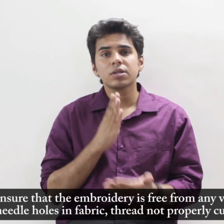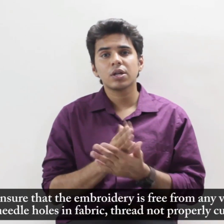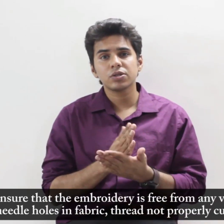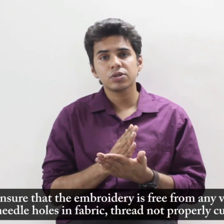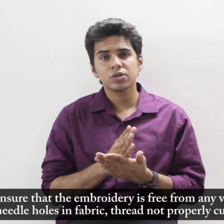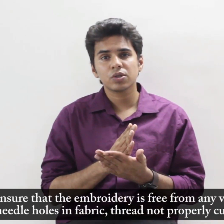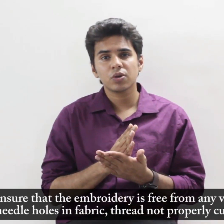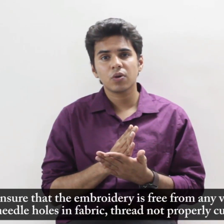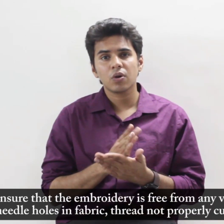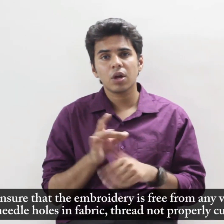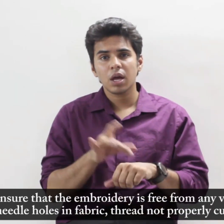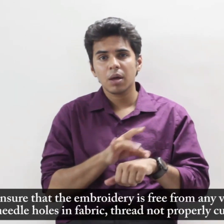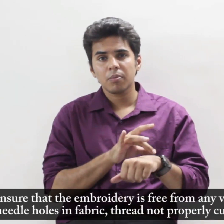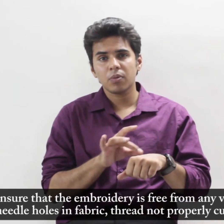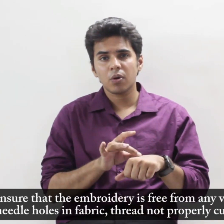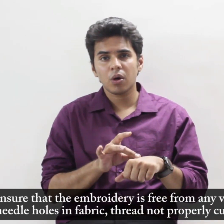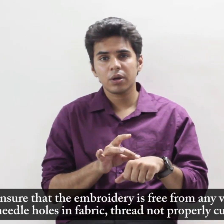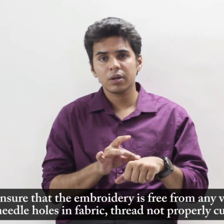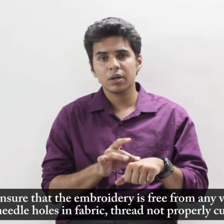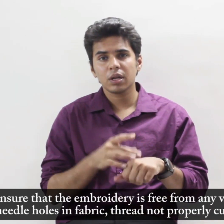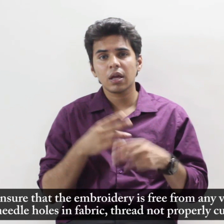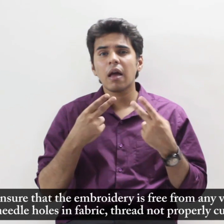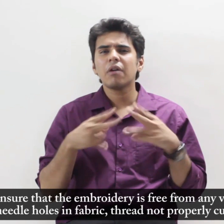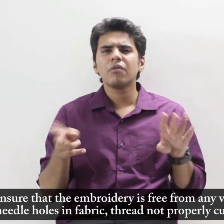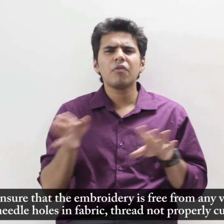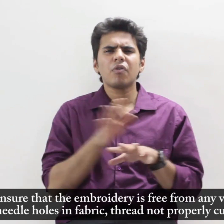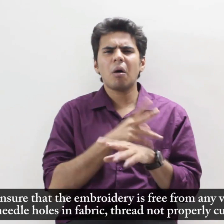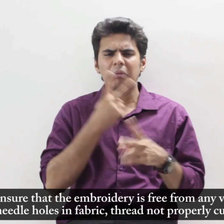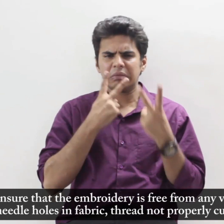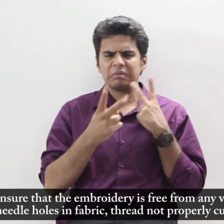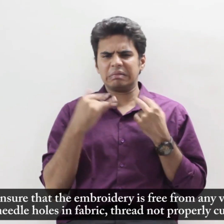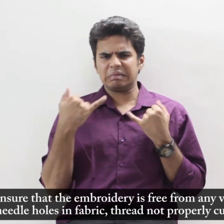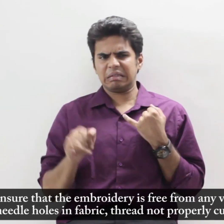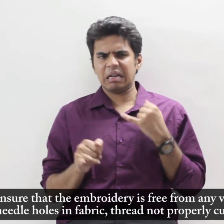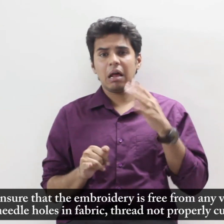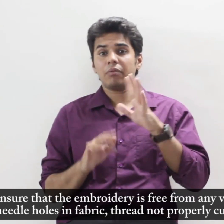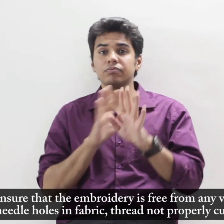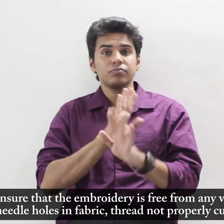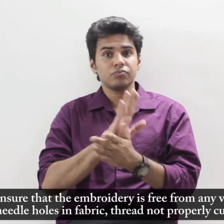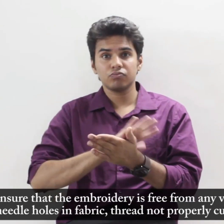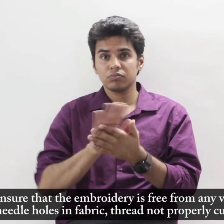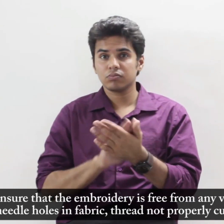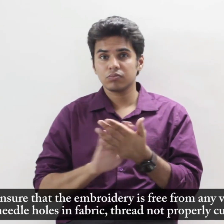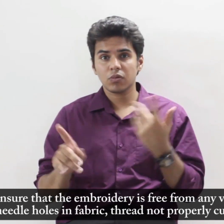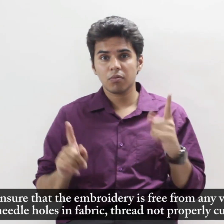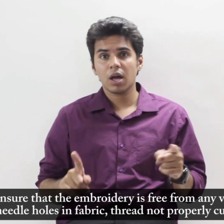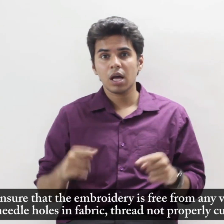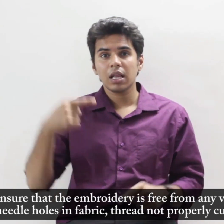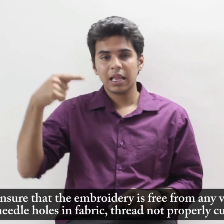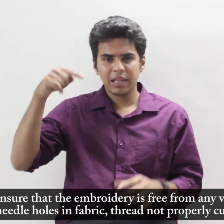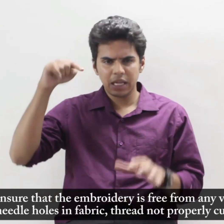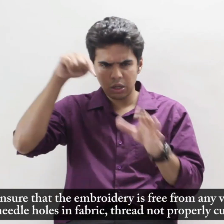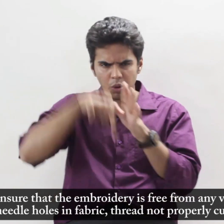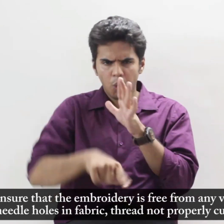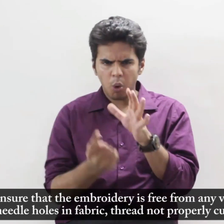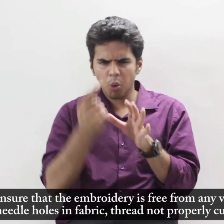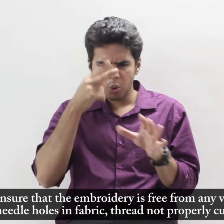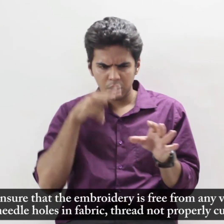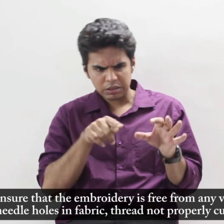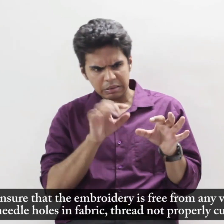One has to ensure that the embroidery is free from any visual defects, like needle holes in fabric, thread not